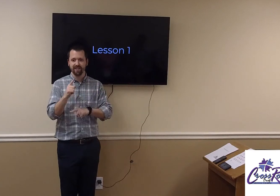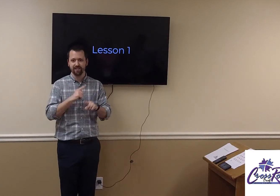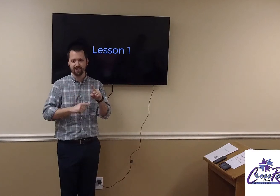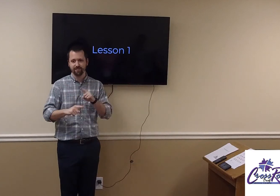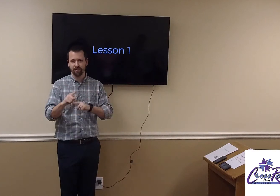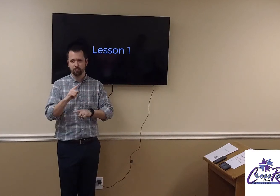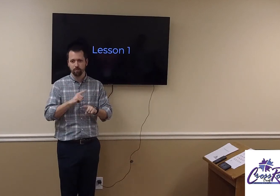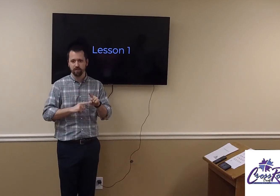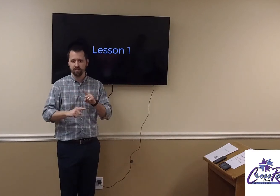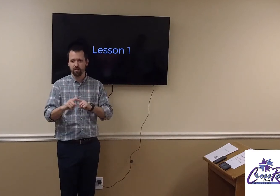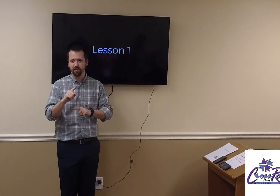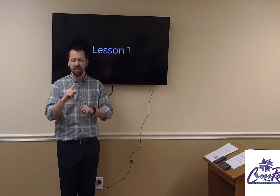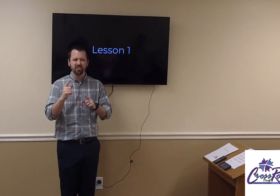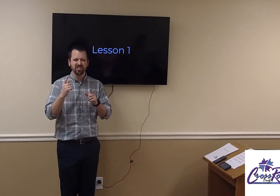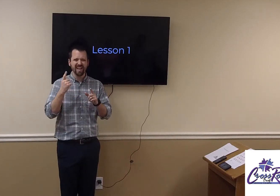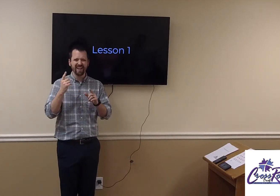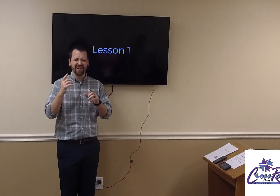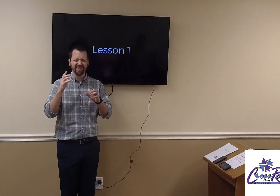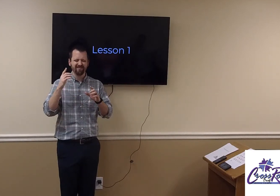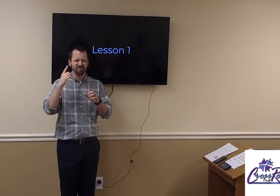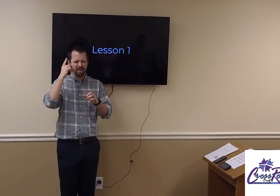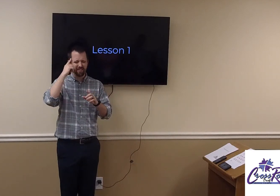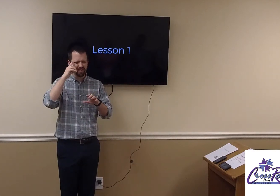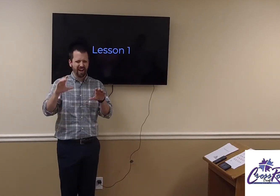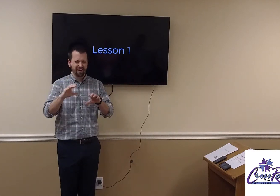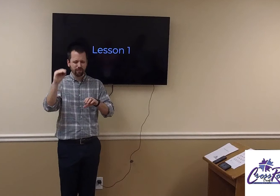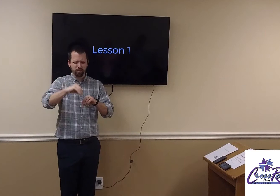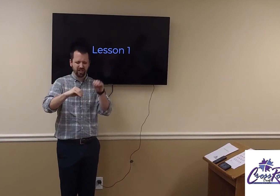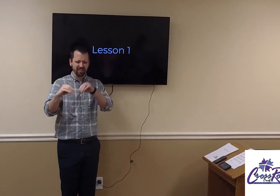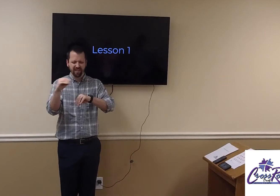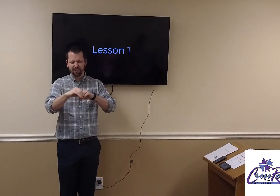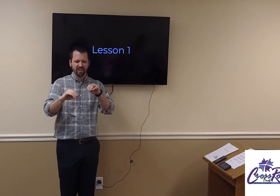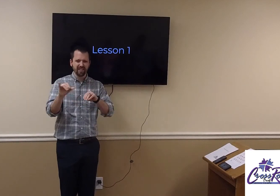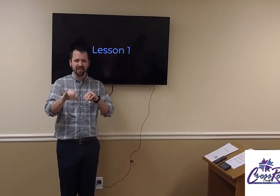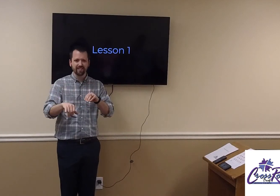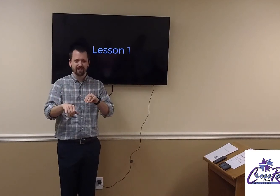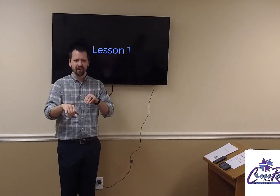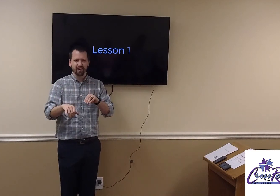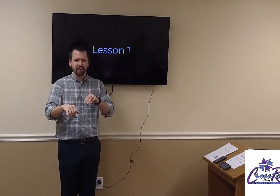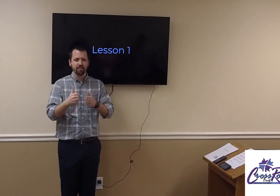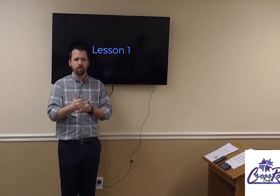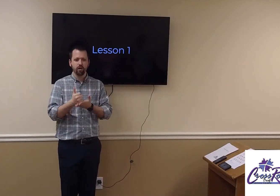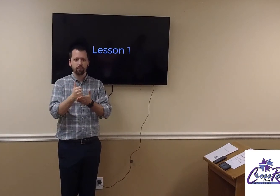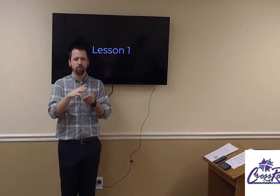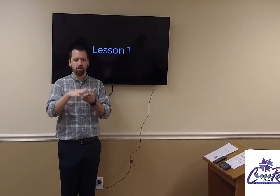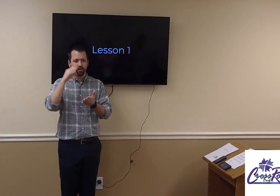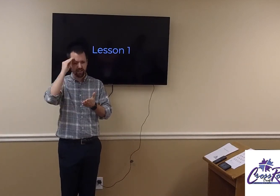it. So, because just that, mentally that act of putting it together like that is what will help you learn. And so I